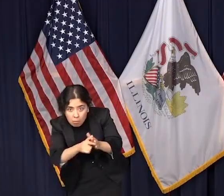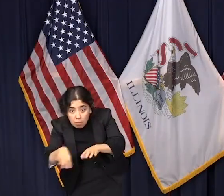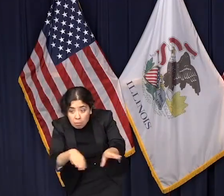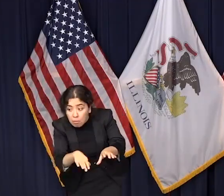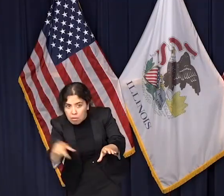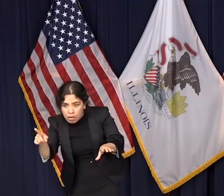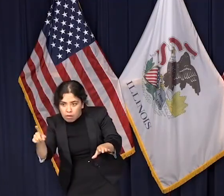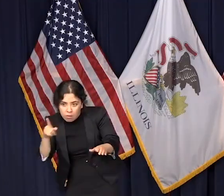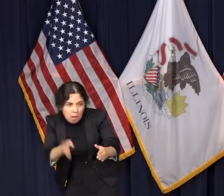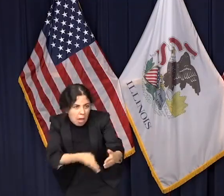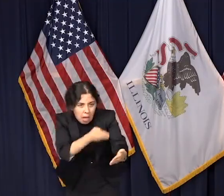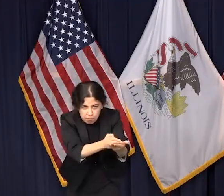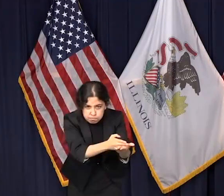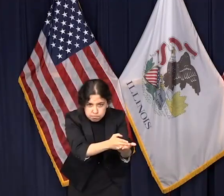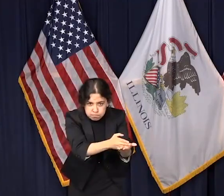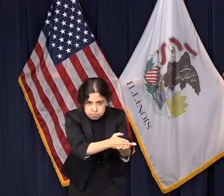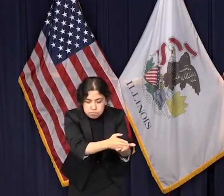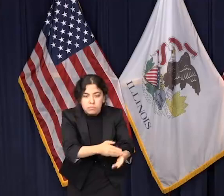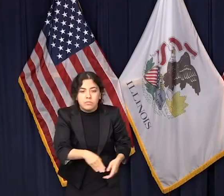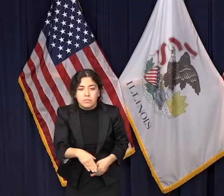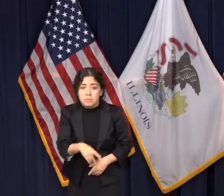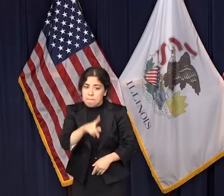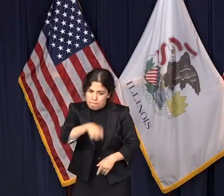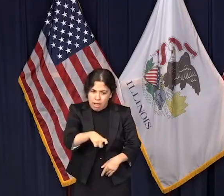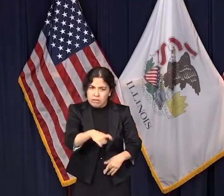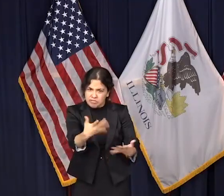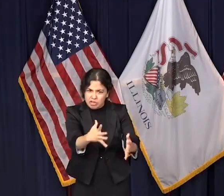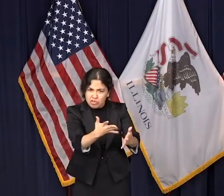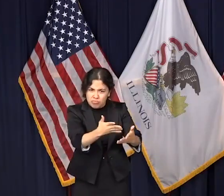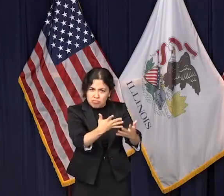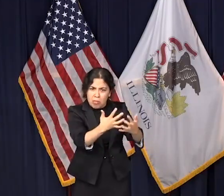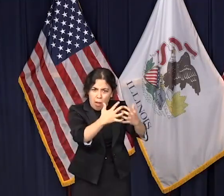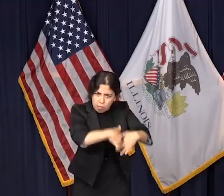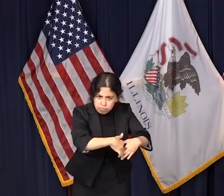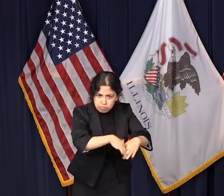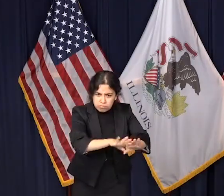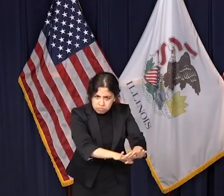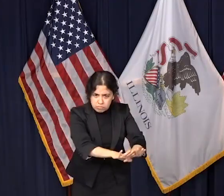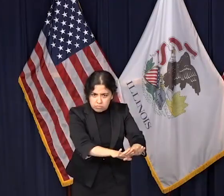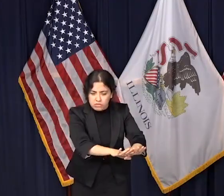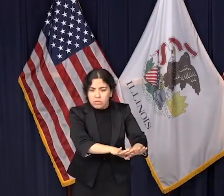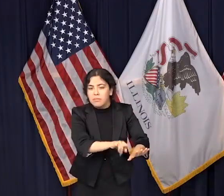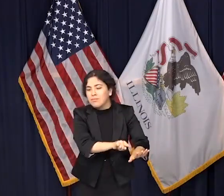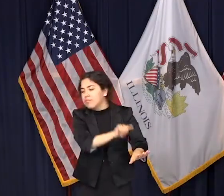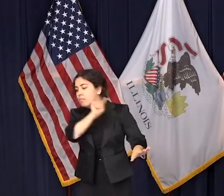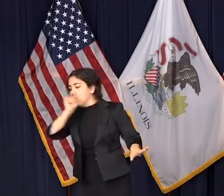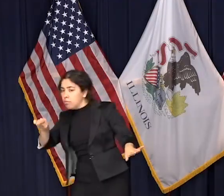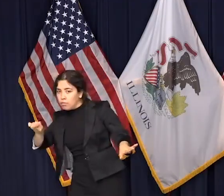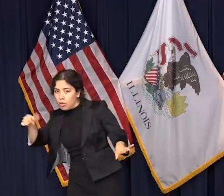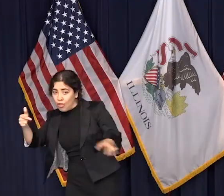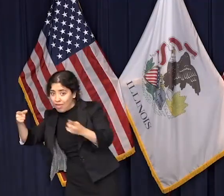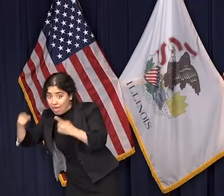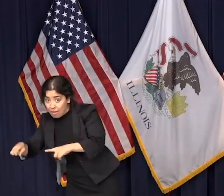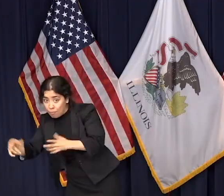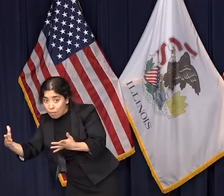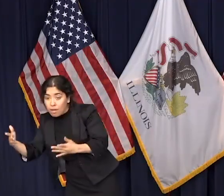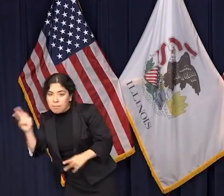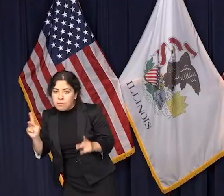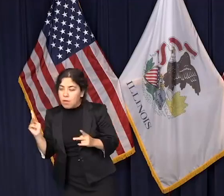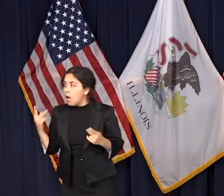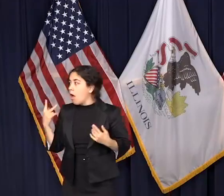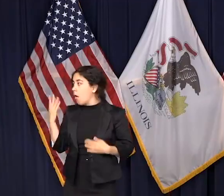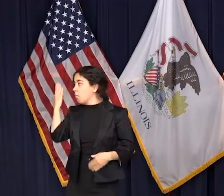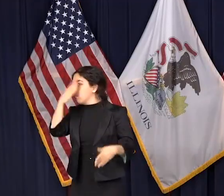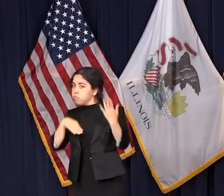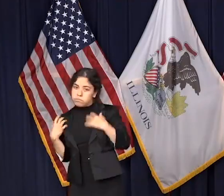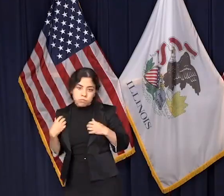to get violence and criminal enterprises shut down. But it's this other thing that's going on where people are wearing camouflaged